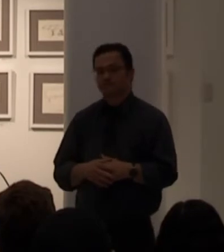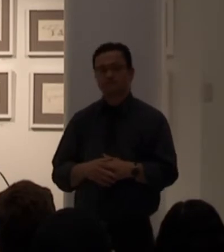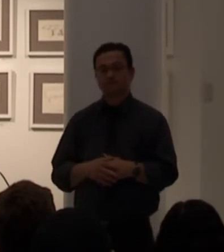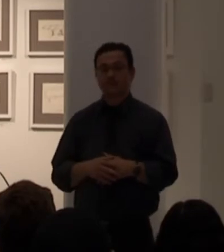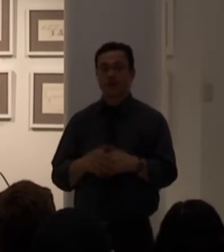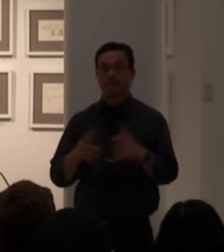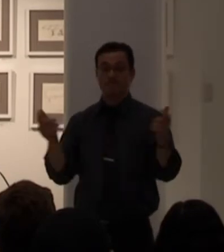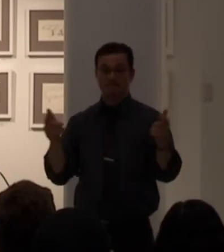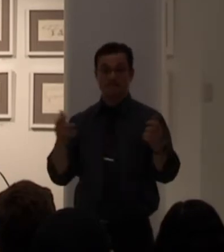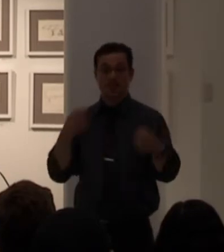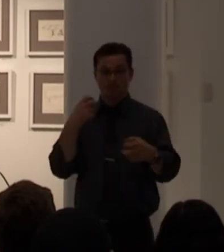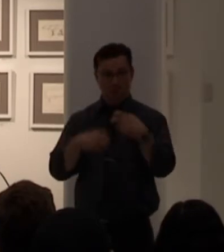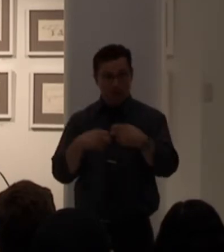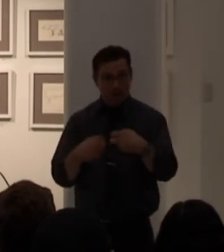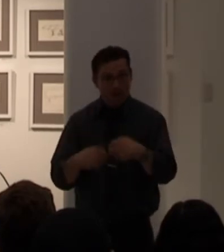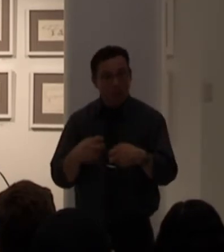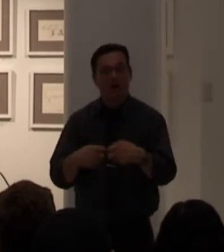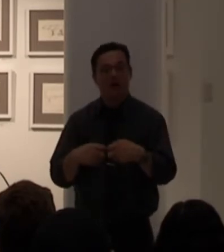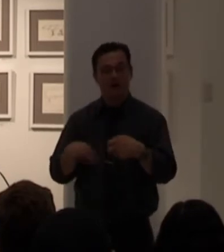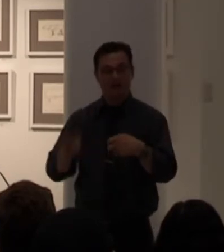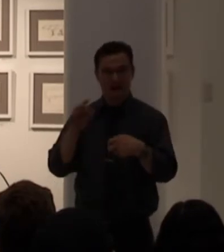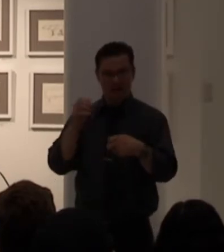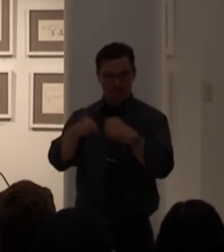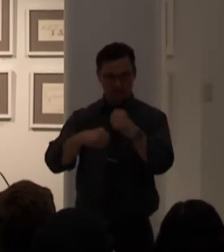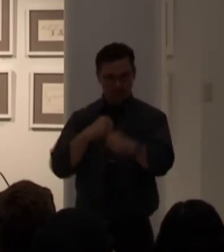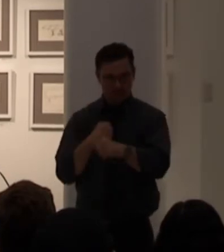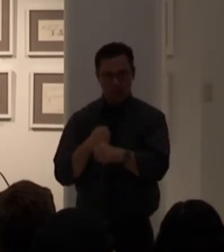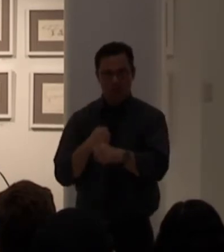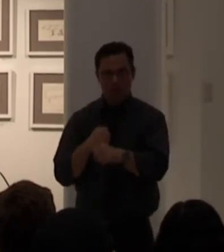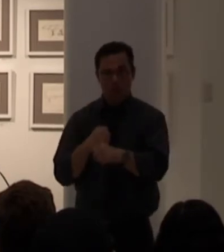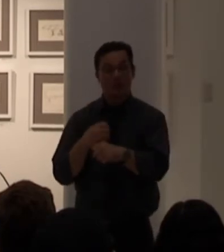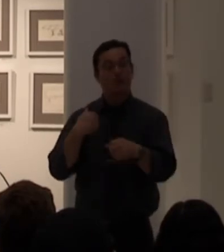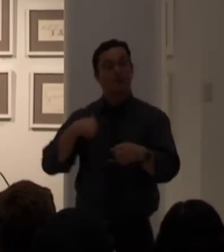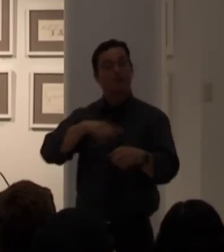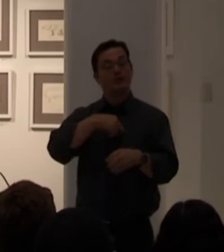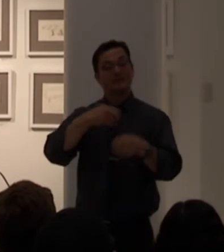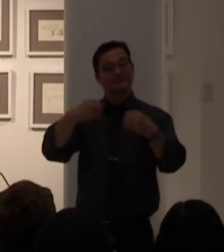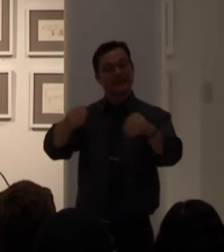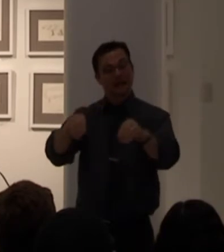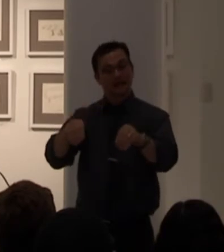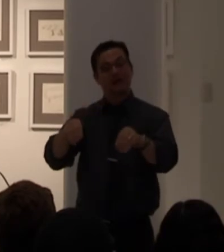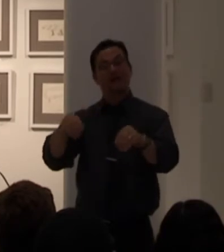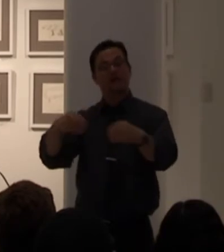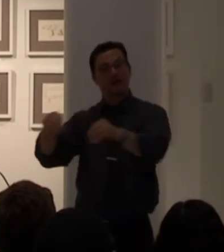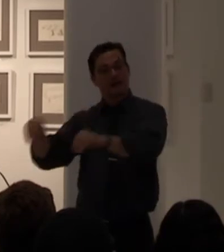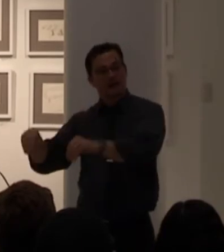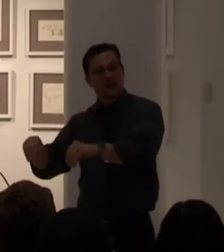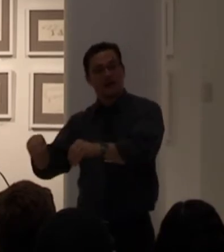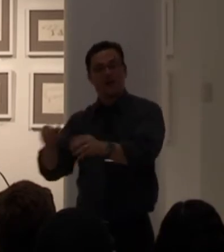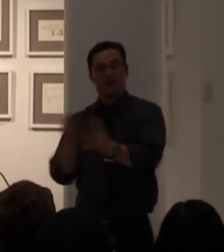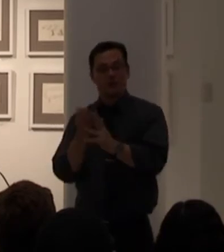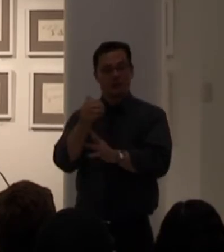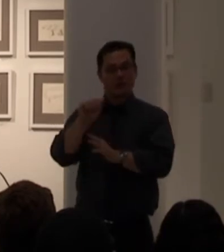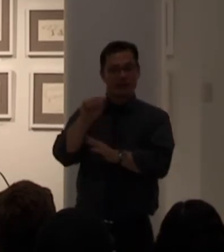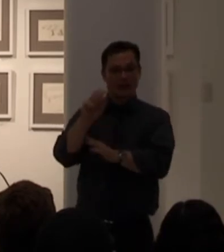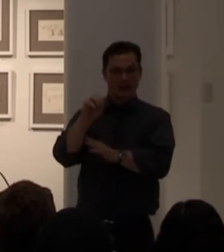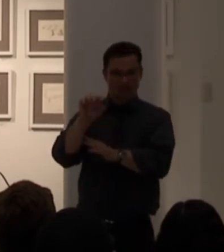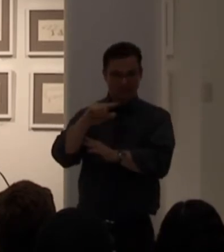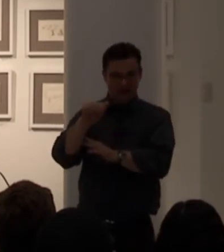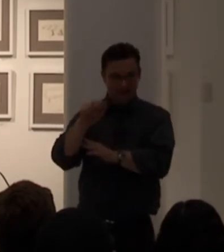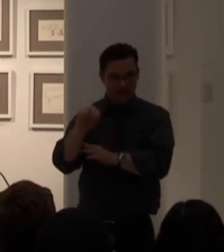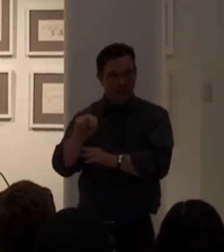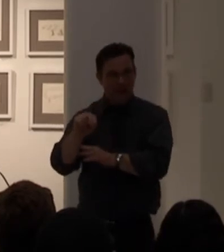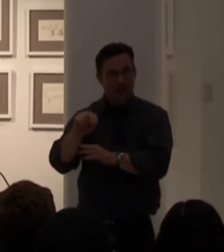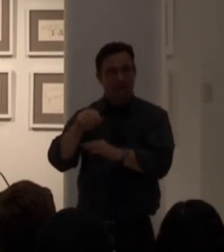major problem that we came out with this year is that we've been selling this and doing it via Amazon, and it was